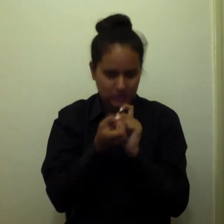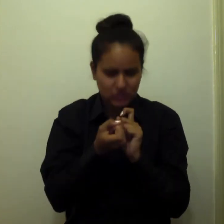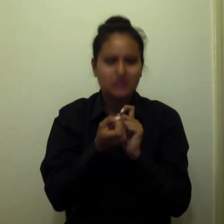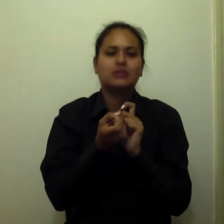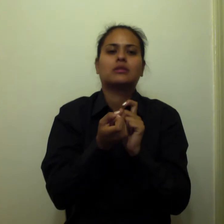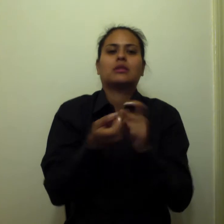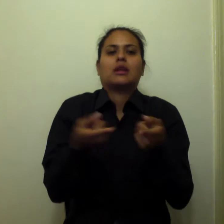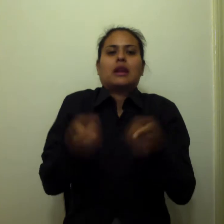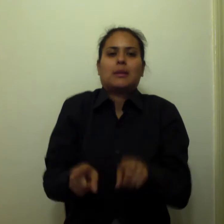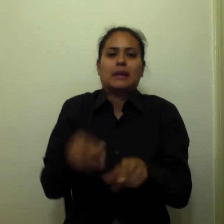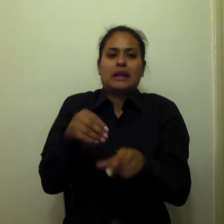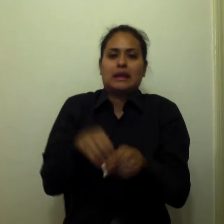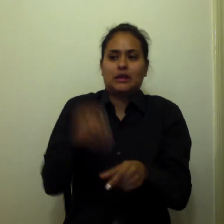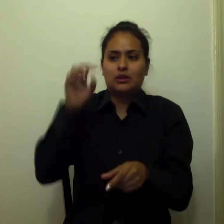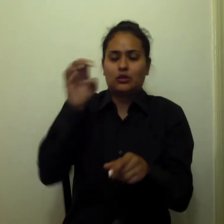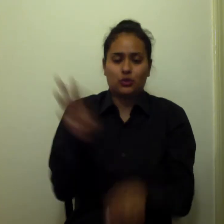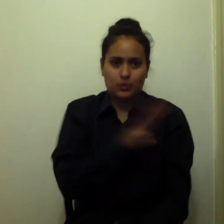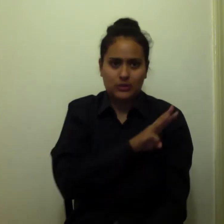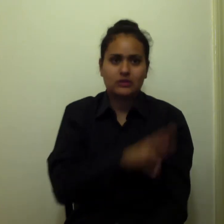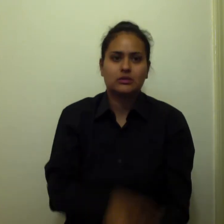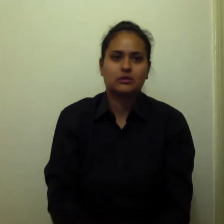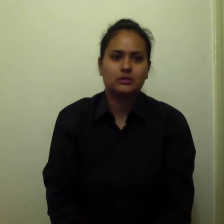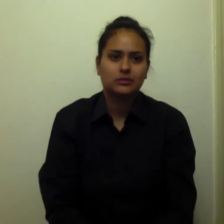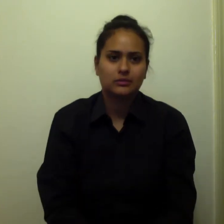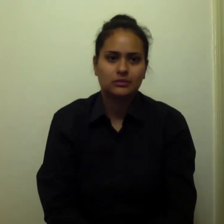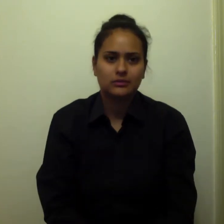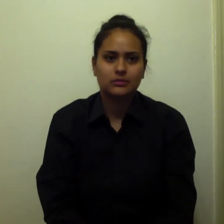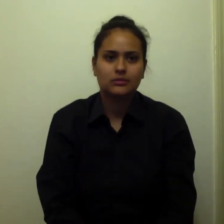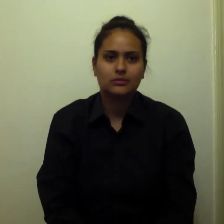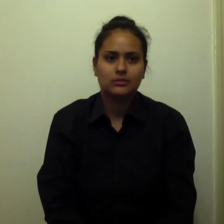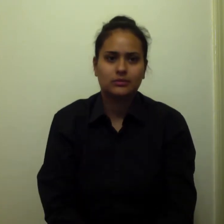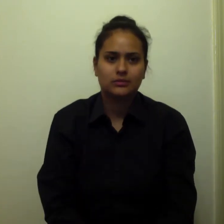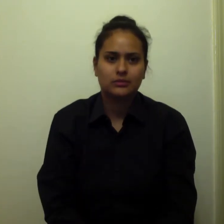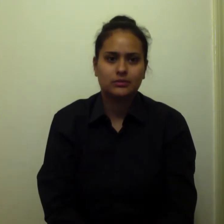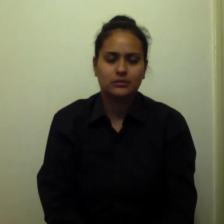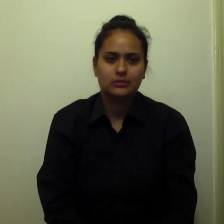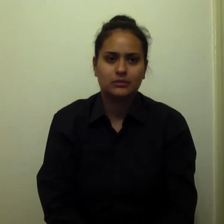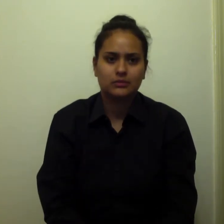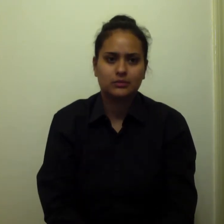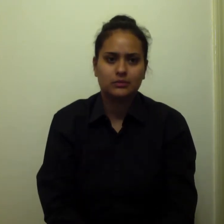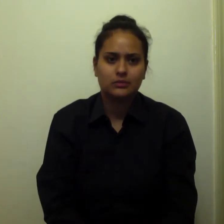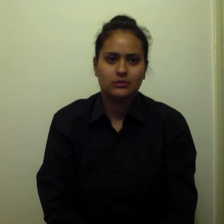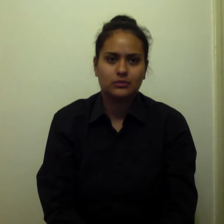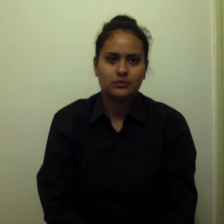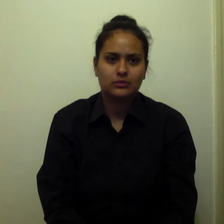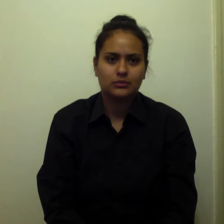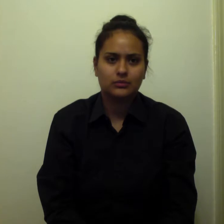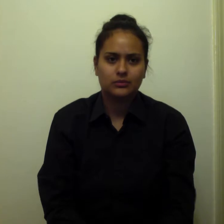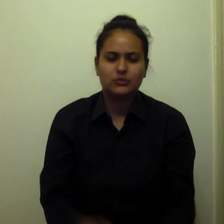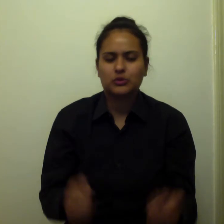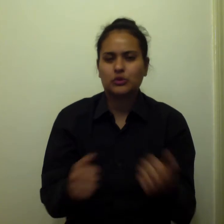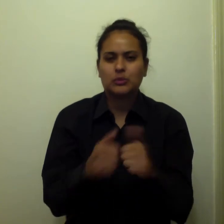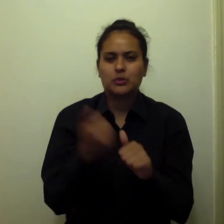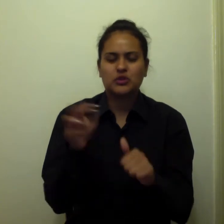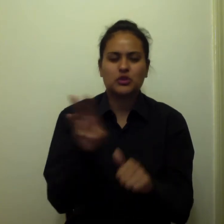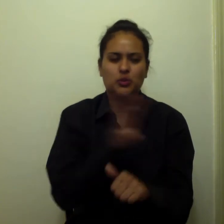says medieval Europe, I won't be looking a lot at kind of Eastern Europe. It's pretty much kind of the western side of Europe, which is the traditional